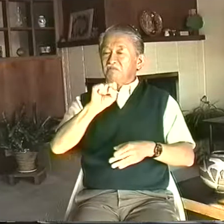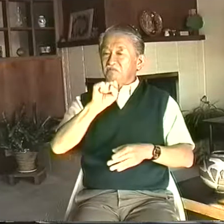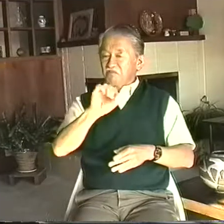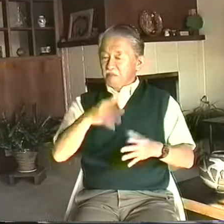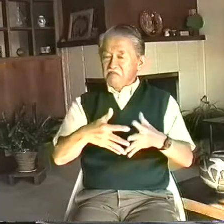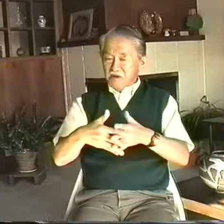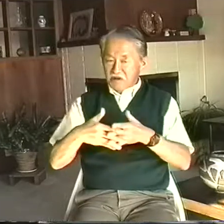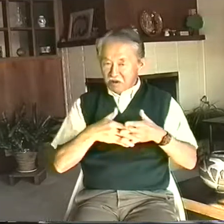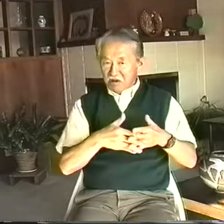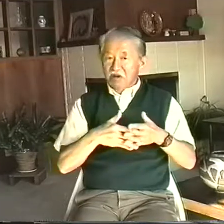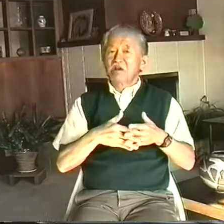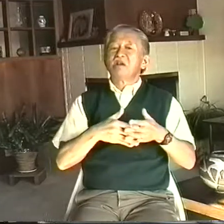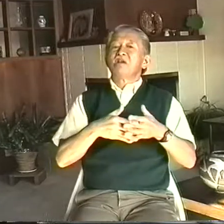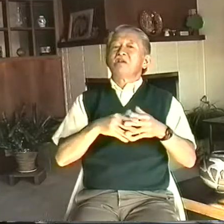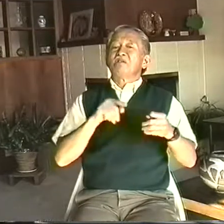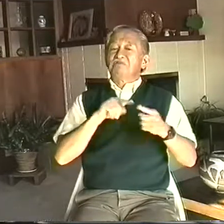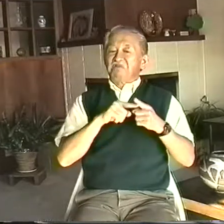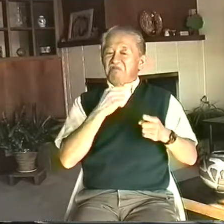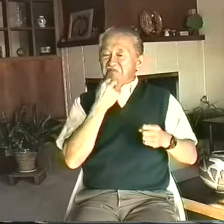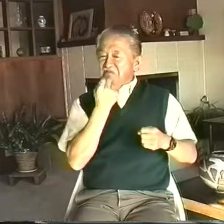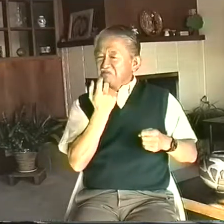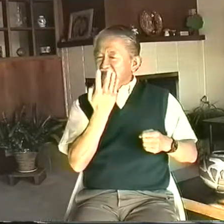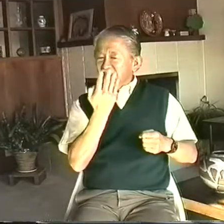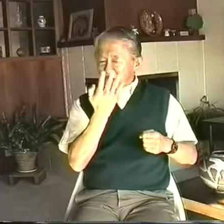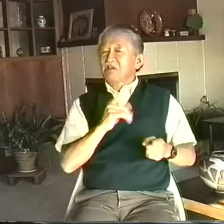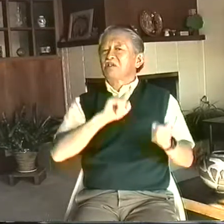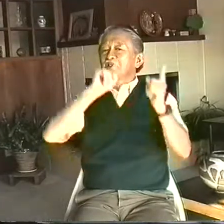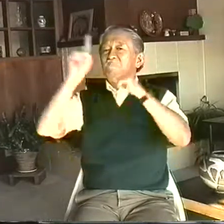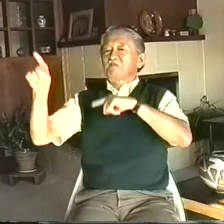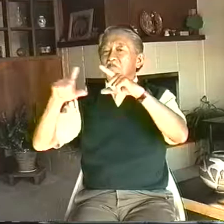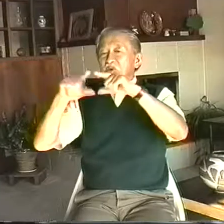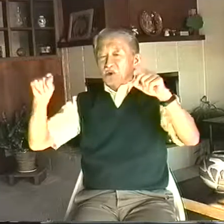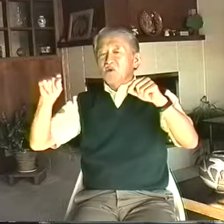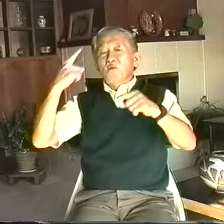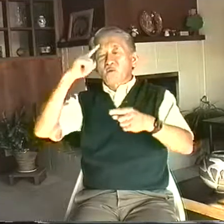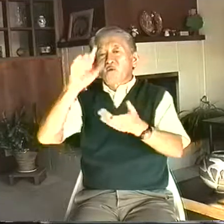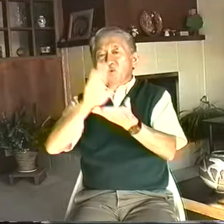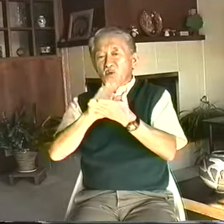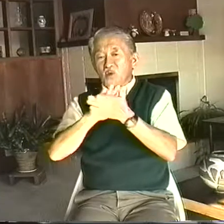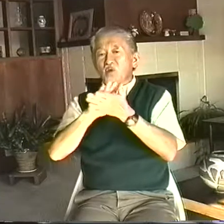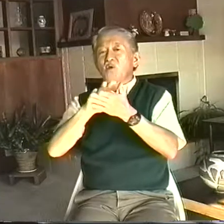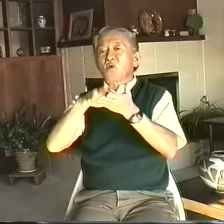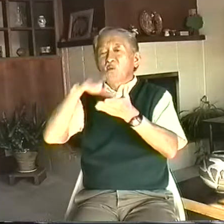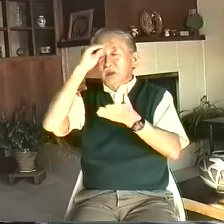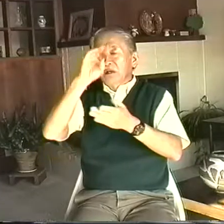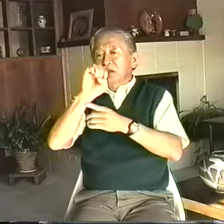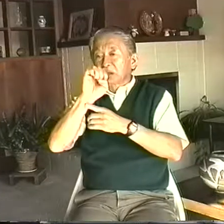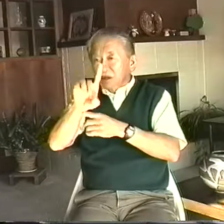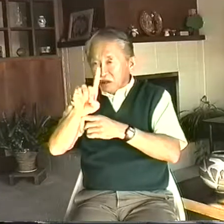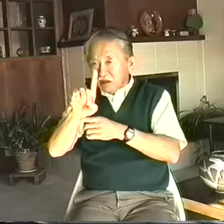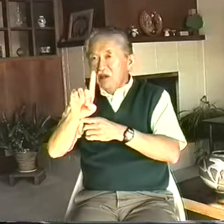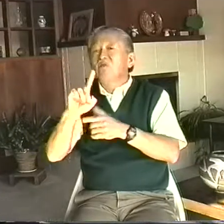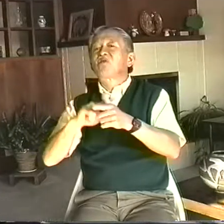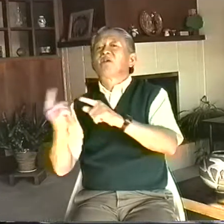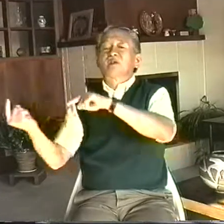My mother was a Kibei, meaning that she was born in the U.S., but at the age of 14 or